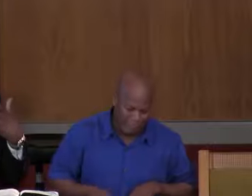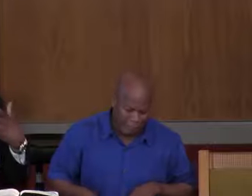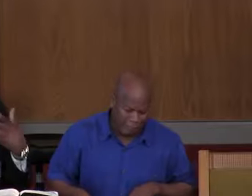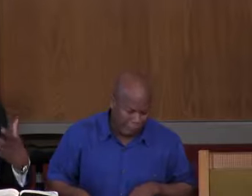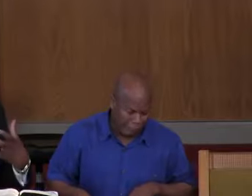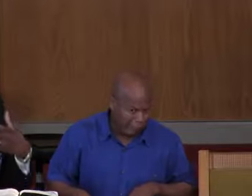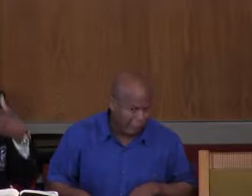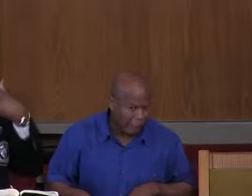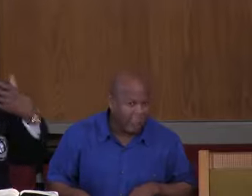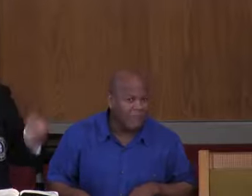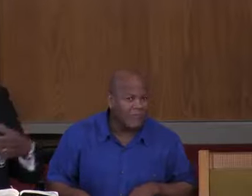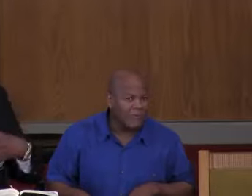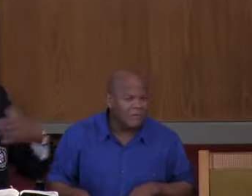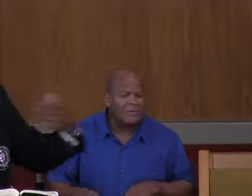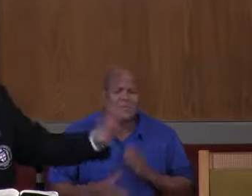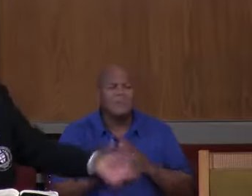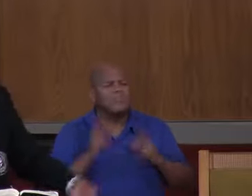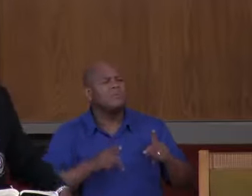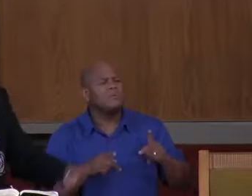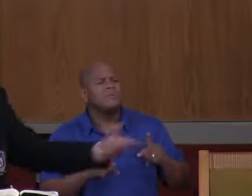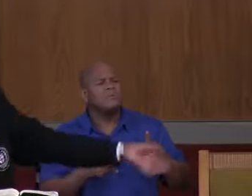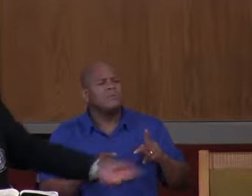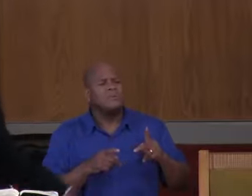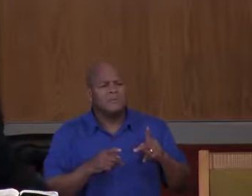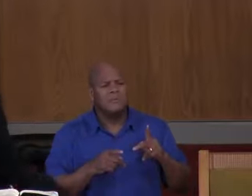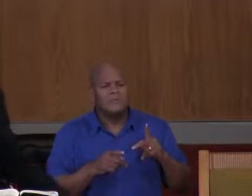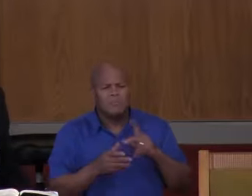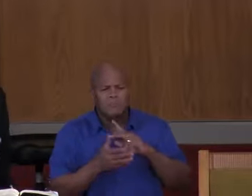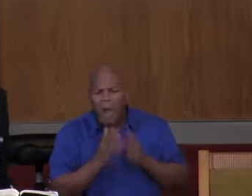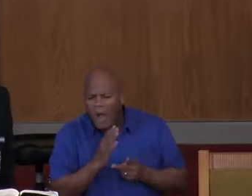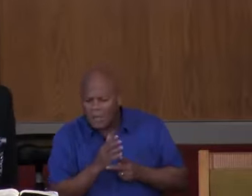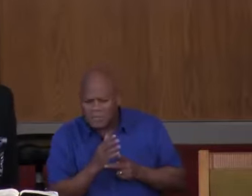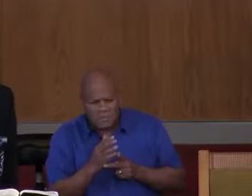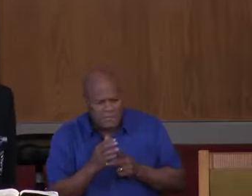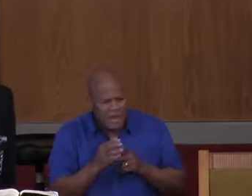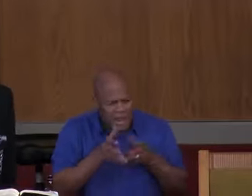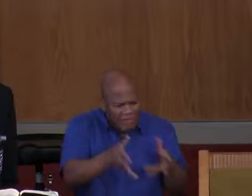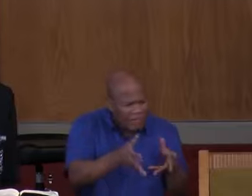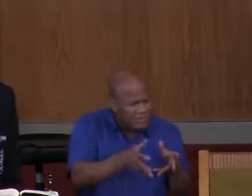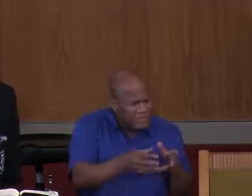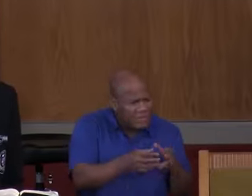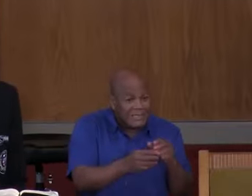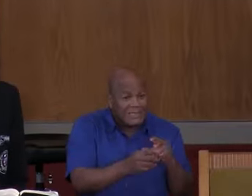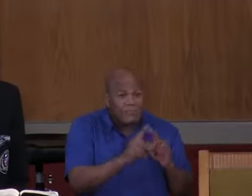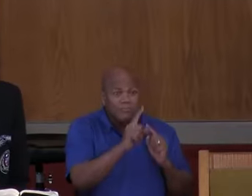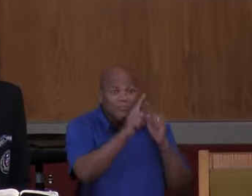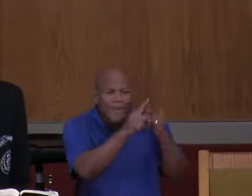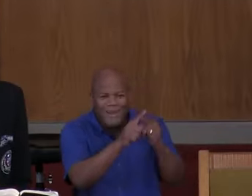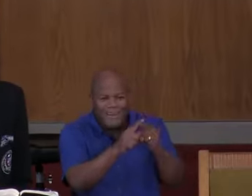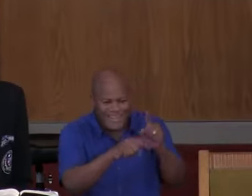Some of us struggle walking in destiny because you still got parts left over.